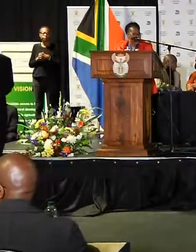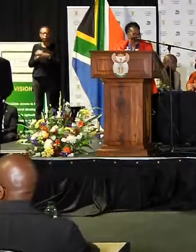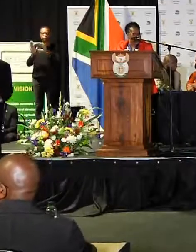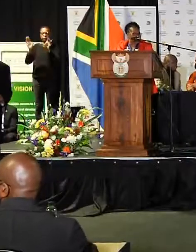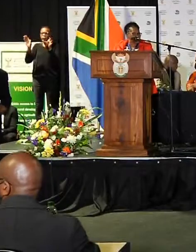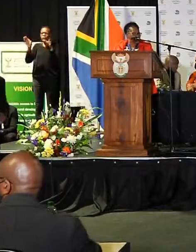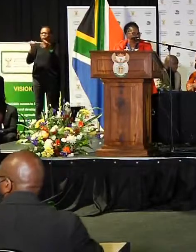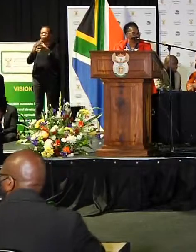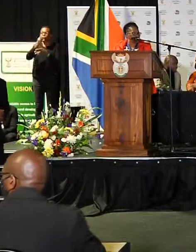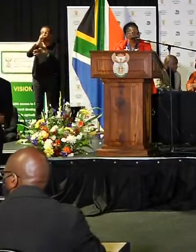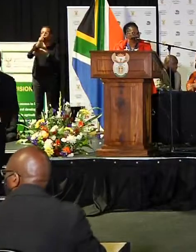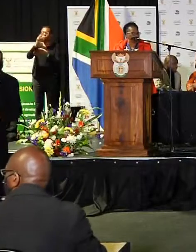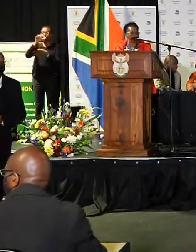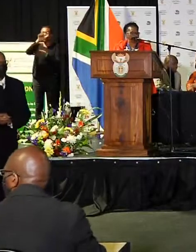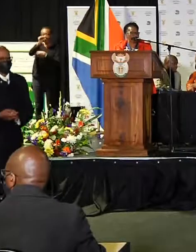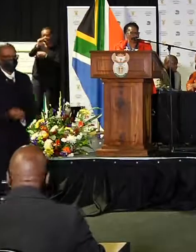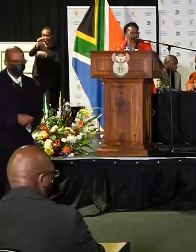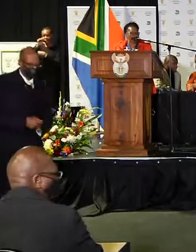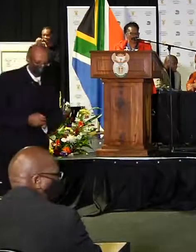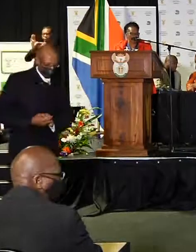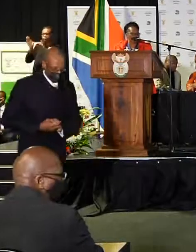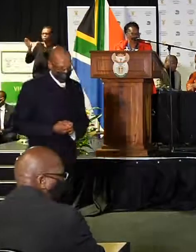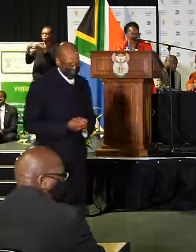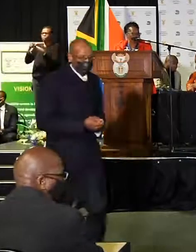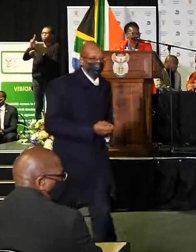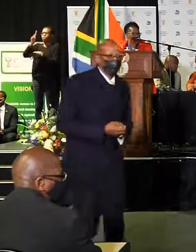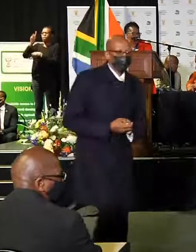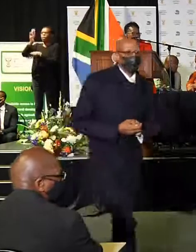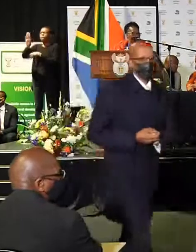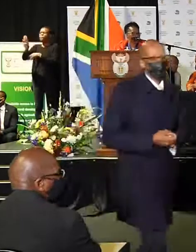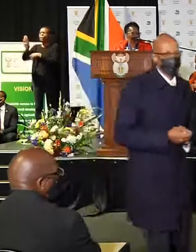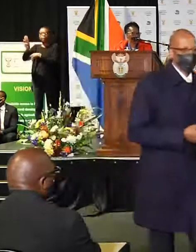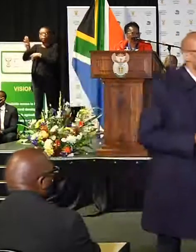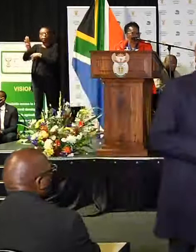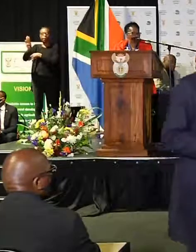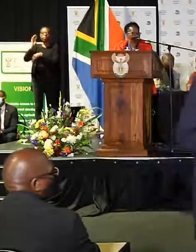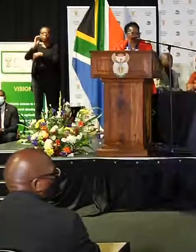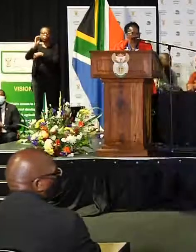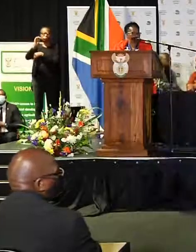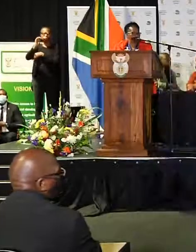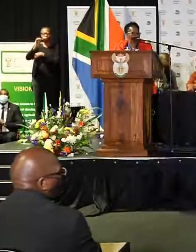Commission 1A is here and Commission 1B.